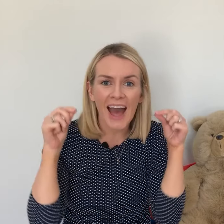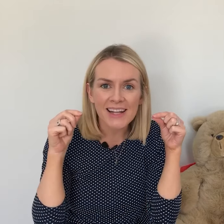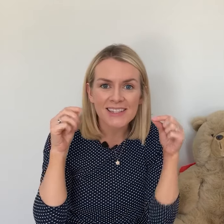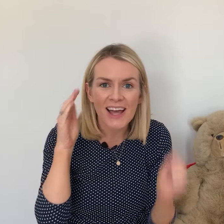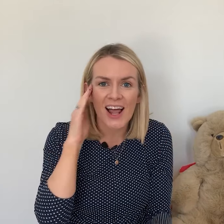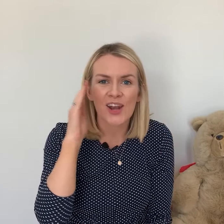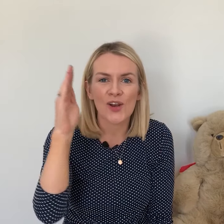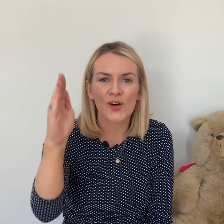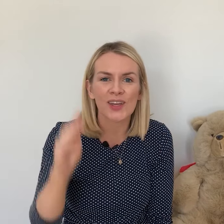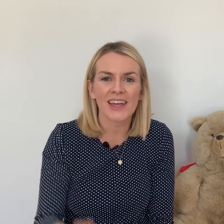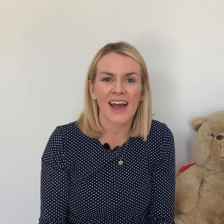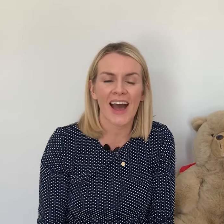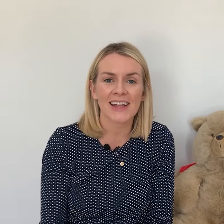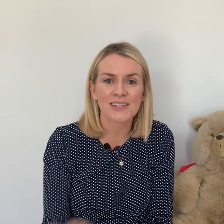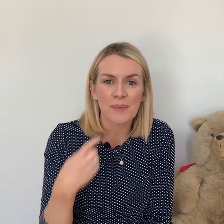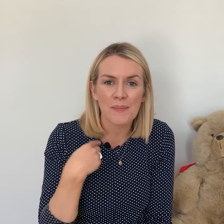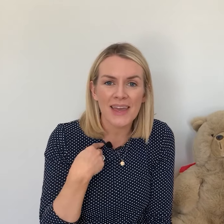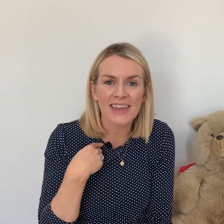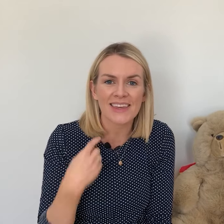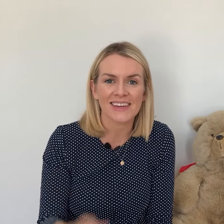cat looking at me.